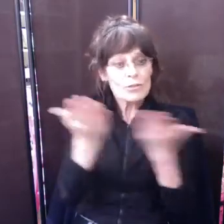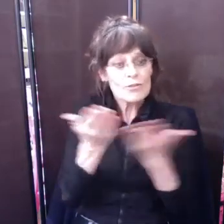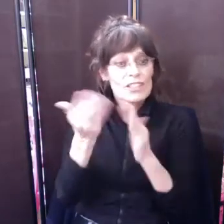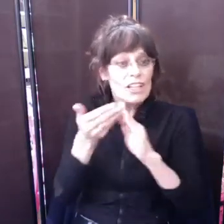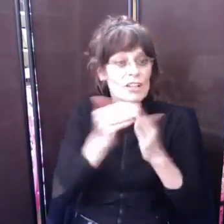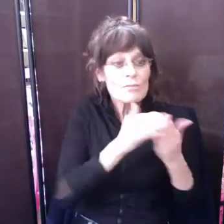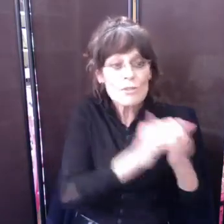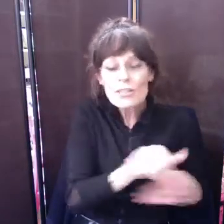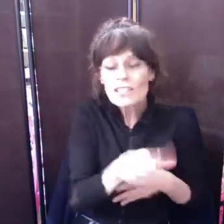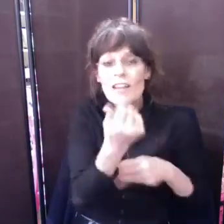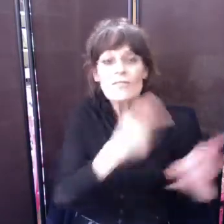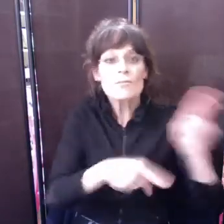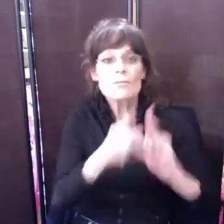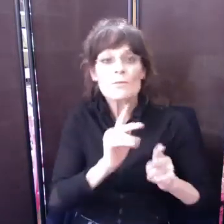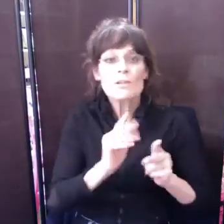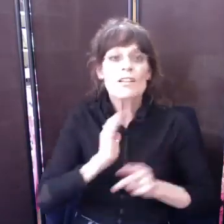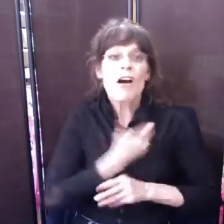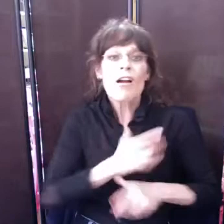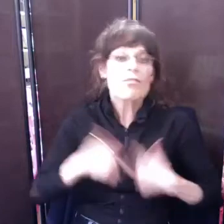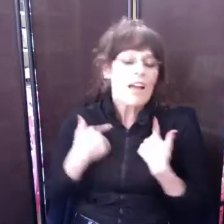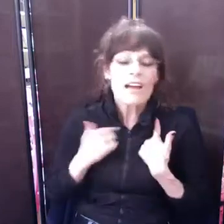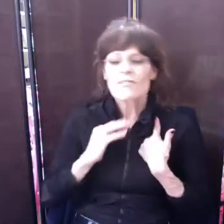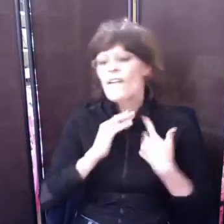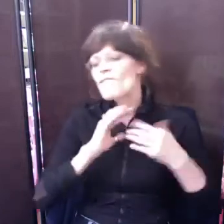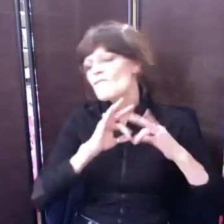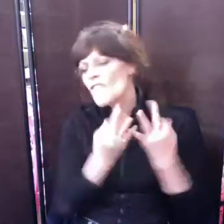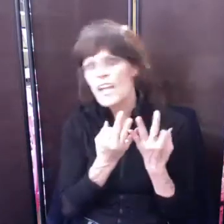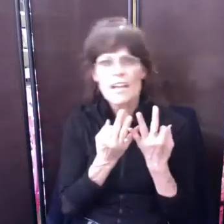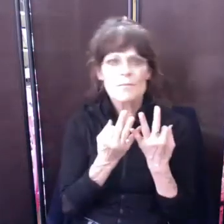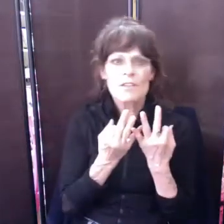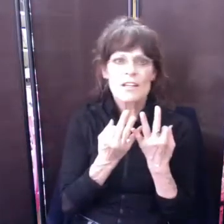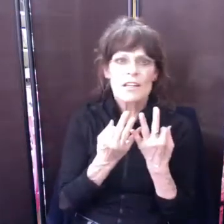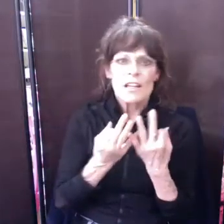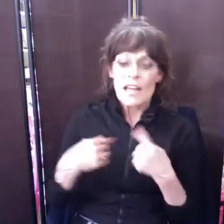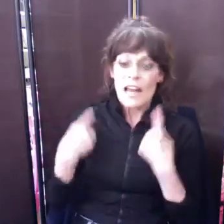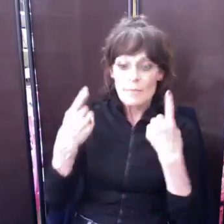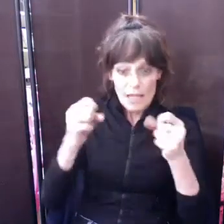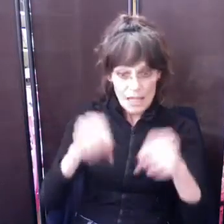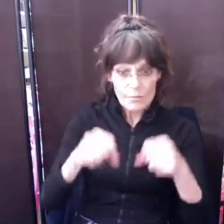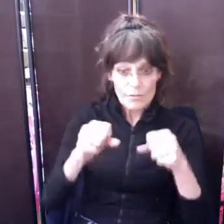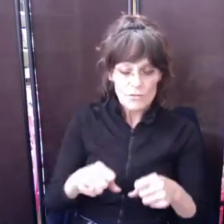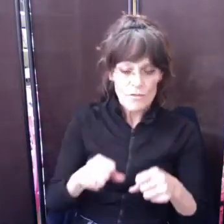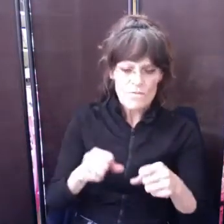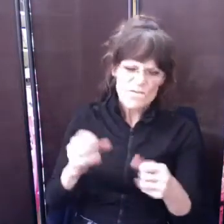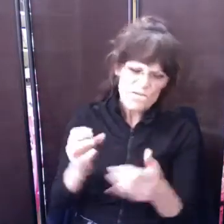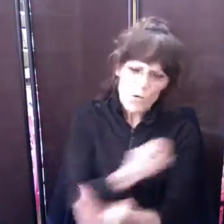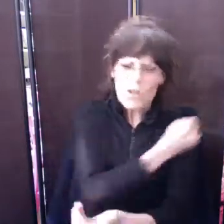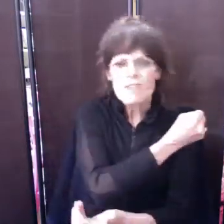other people in our lives and to our families. And, you know, I have been able to take full advantage of everything that